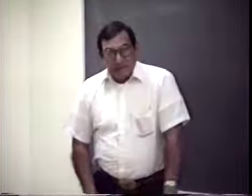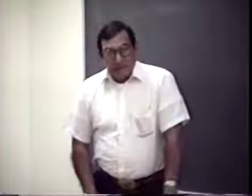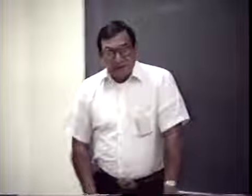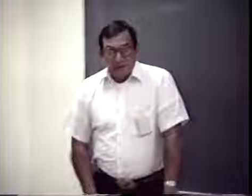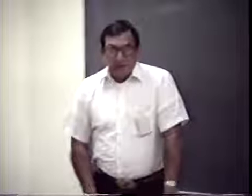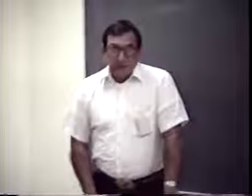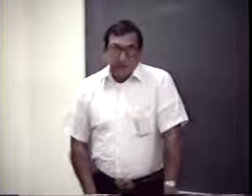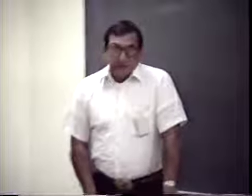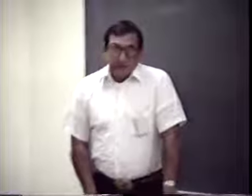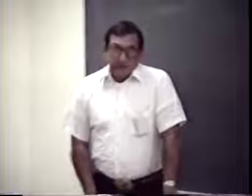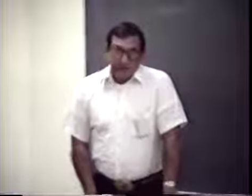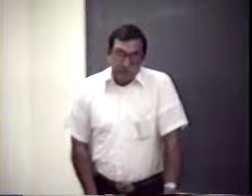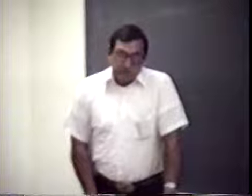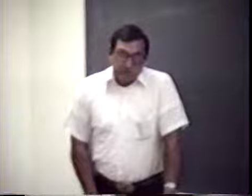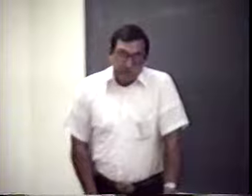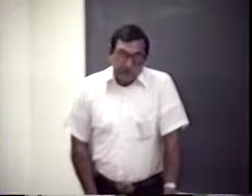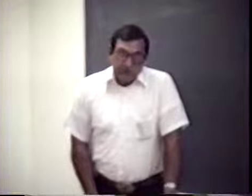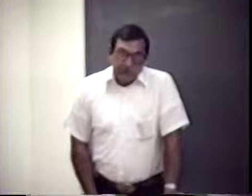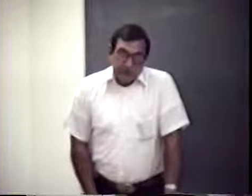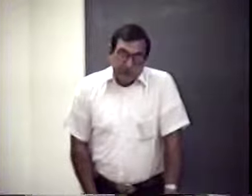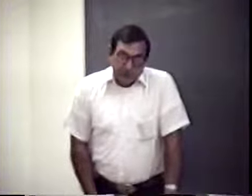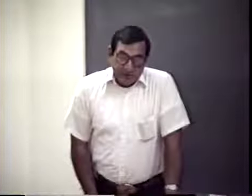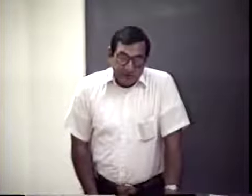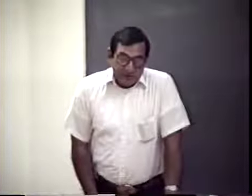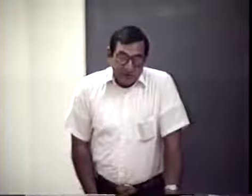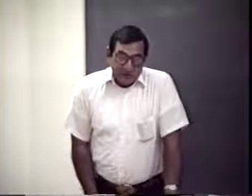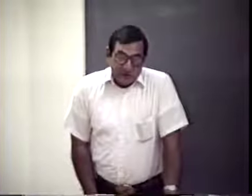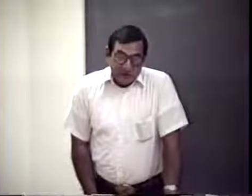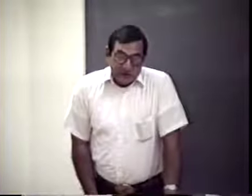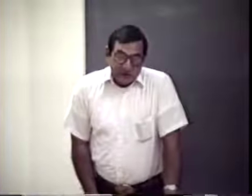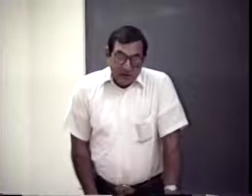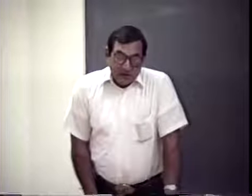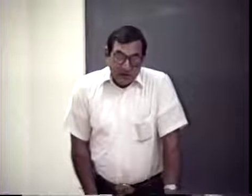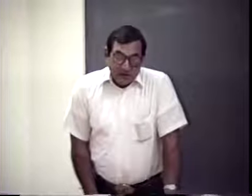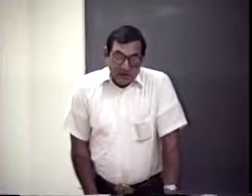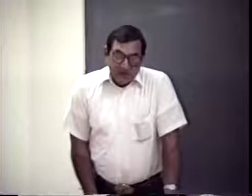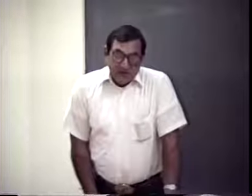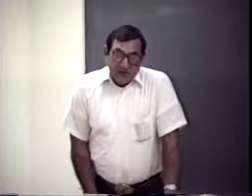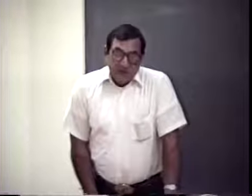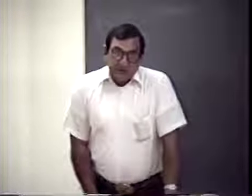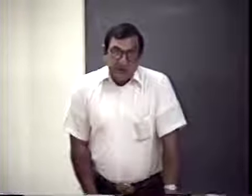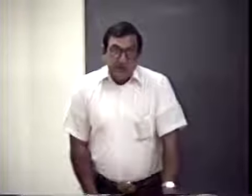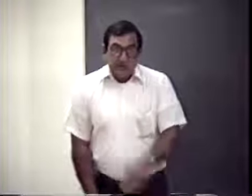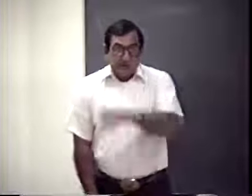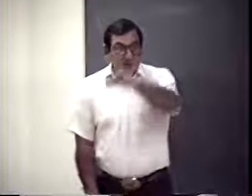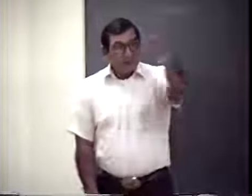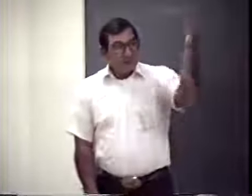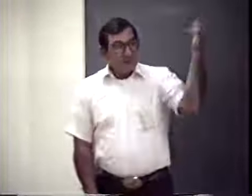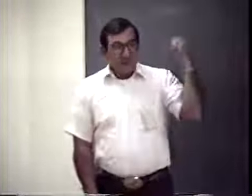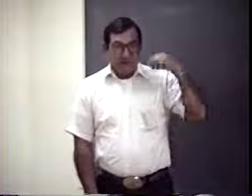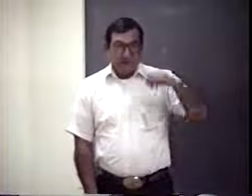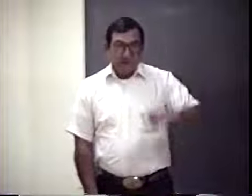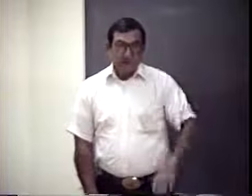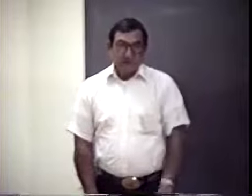At the summertime with my concession stand, with my business, I go to powwows all over the Northwest here.